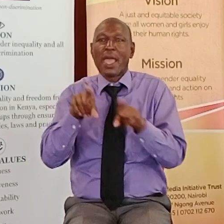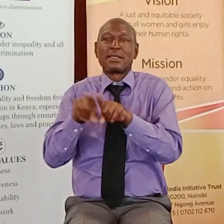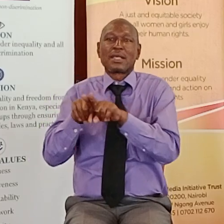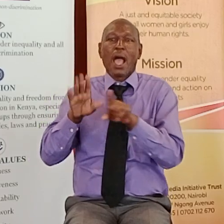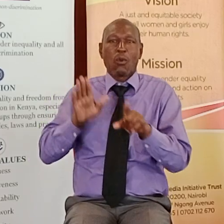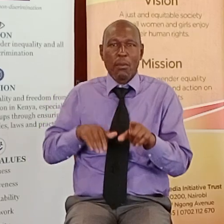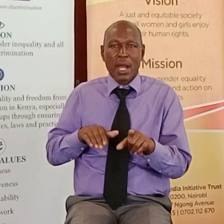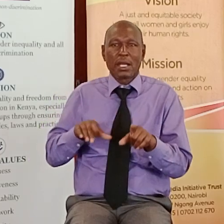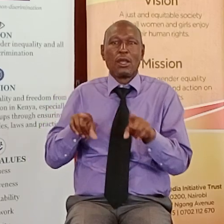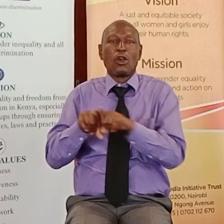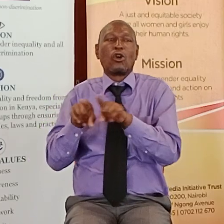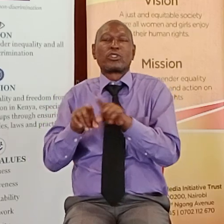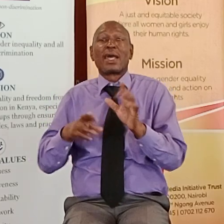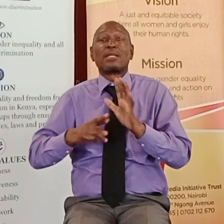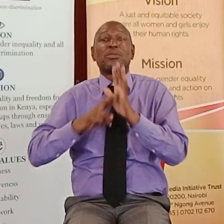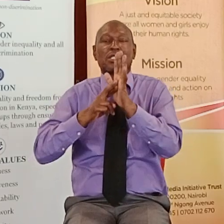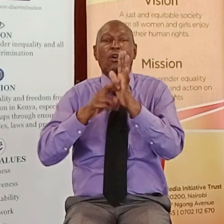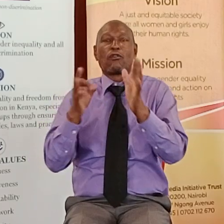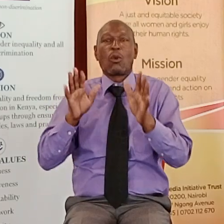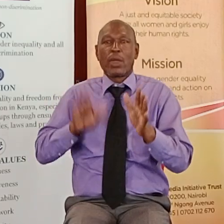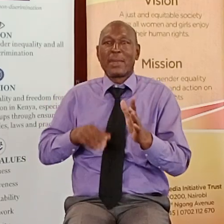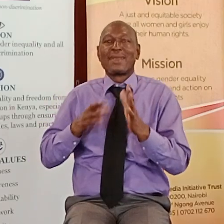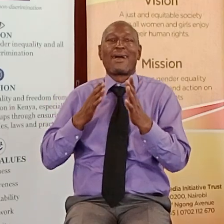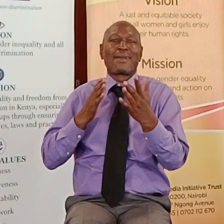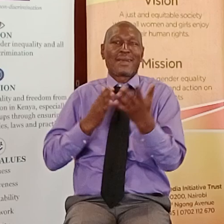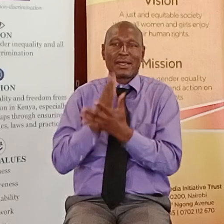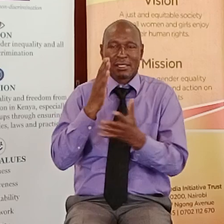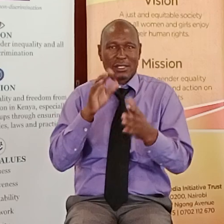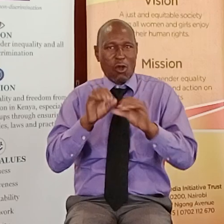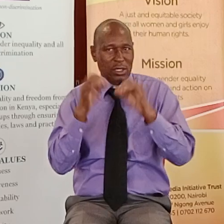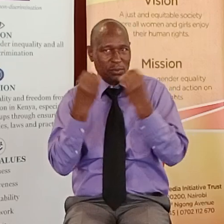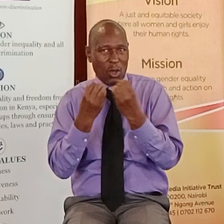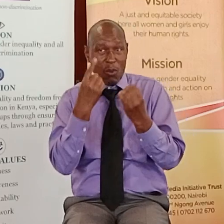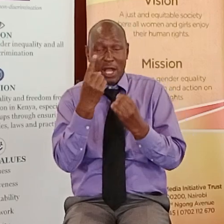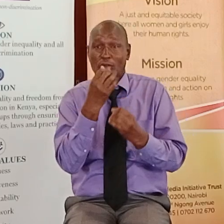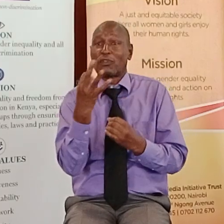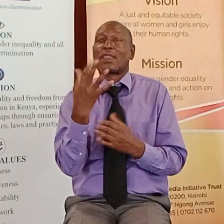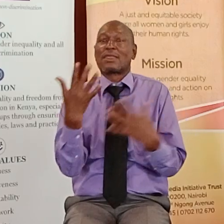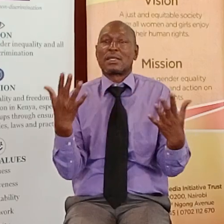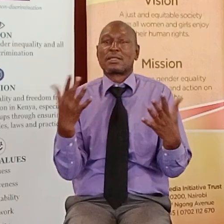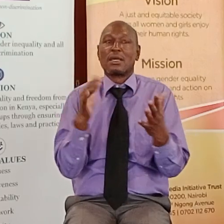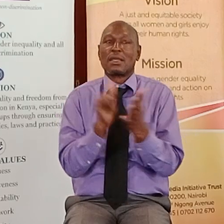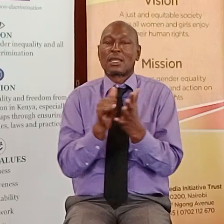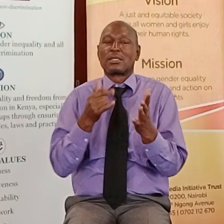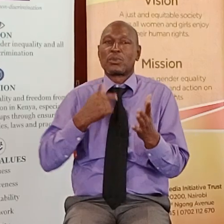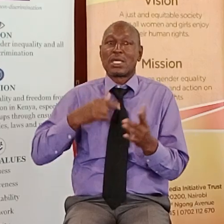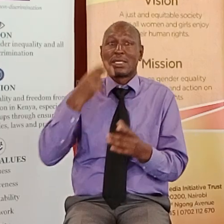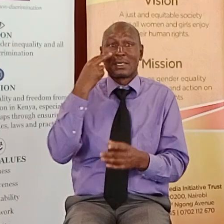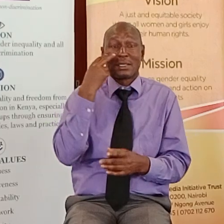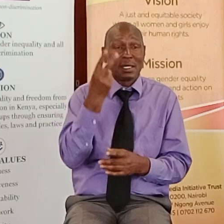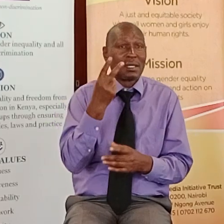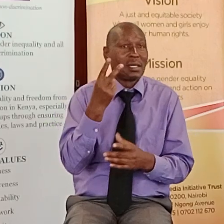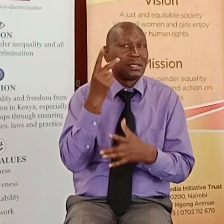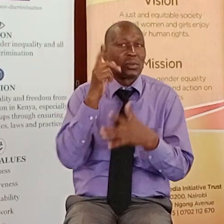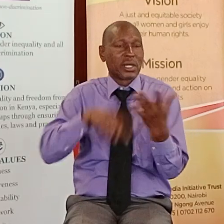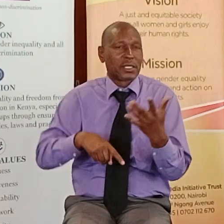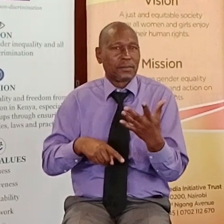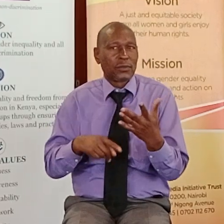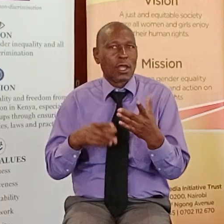a representative of a women's rights organization, one of the things that we have seen is that the conversation on